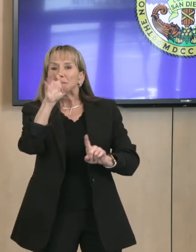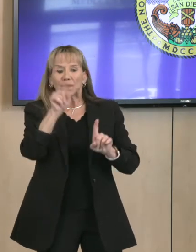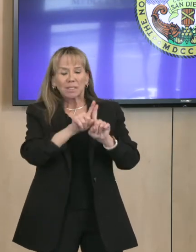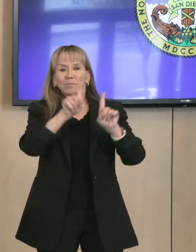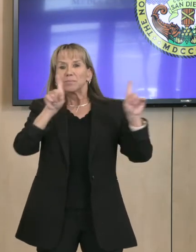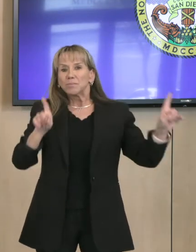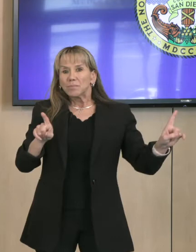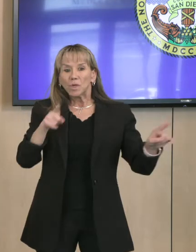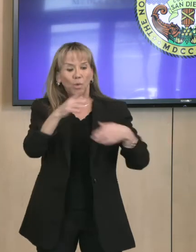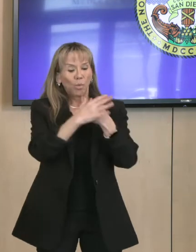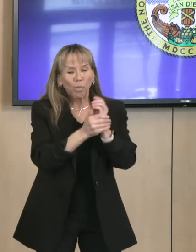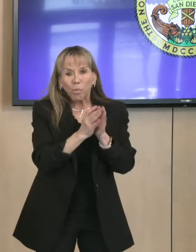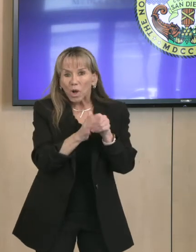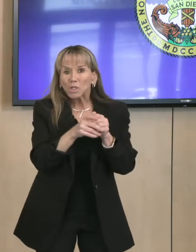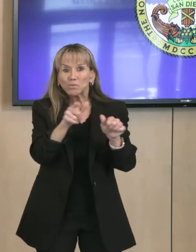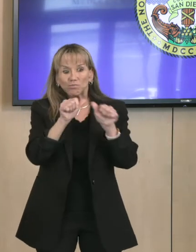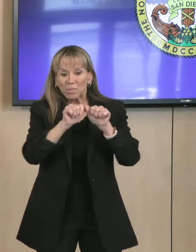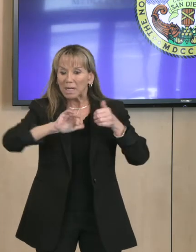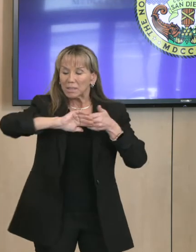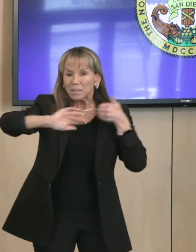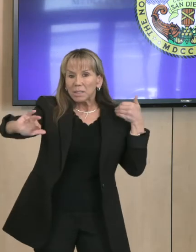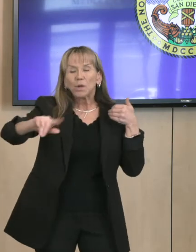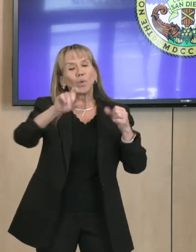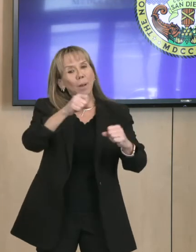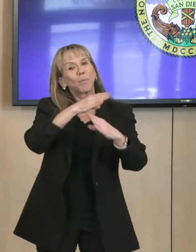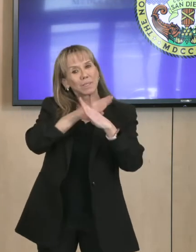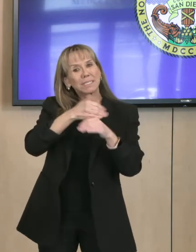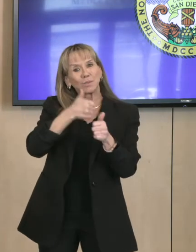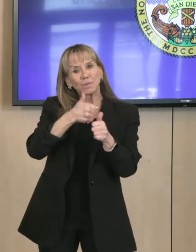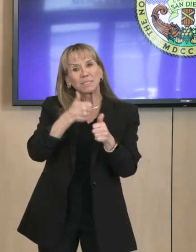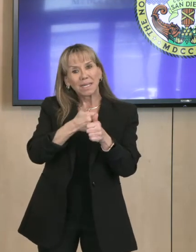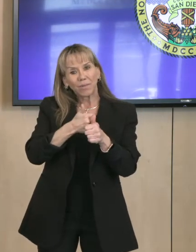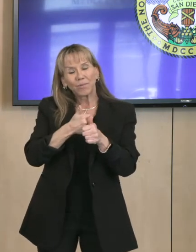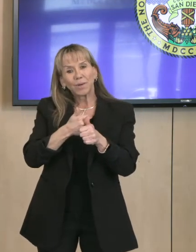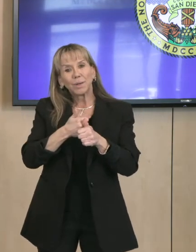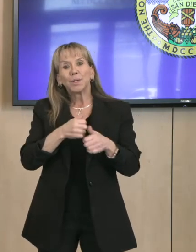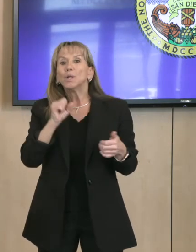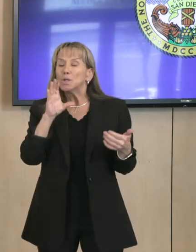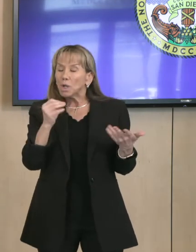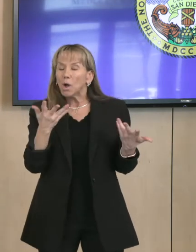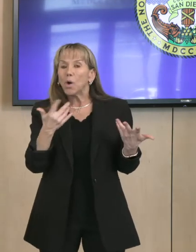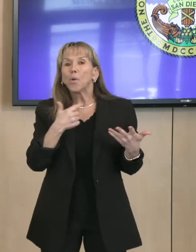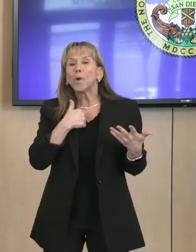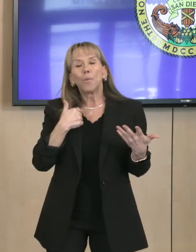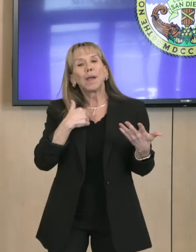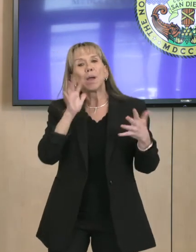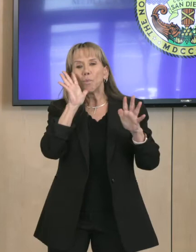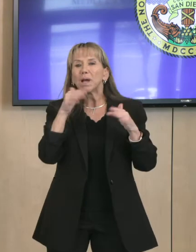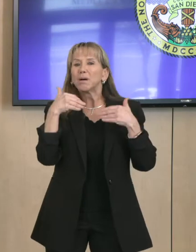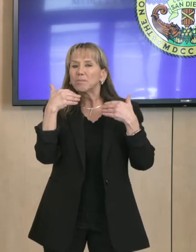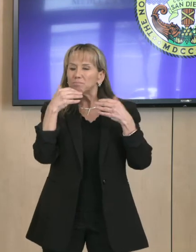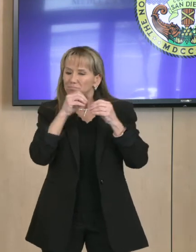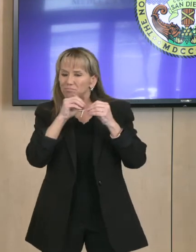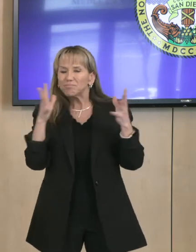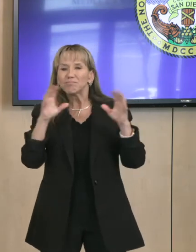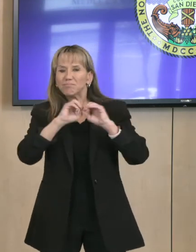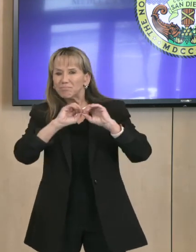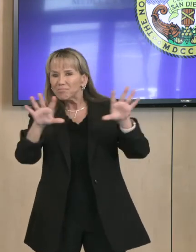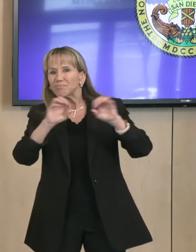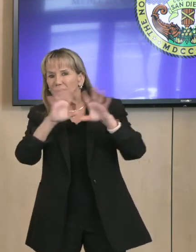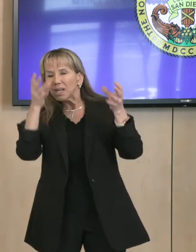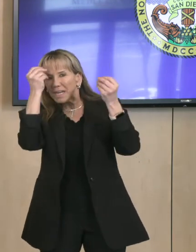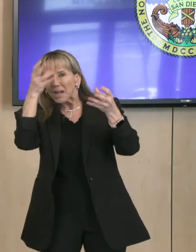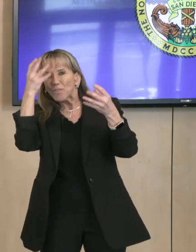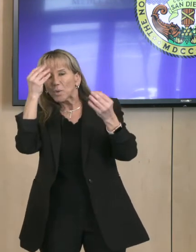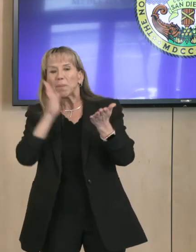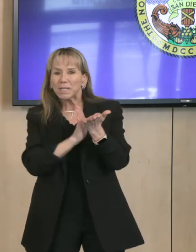as you maintain physical distancing, you can protect yourself. And so we will, out of an abundance of transparency in the coming days, be providing a zip code